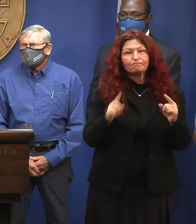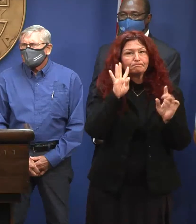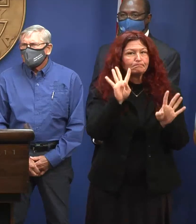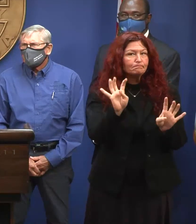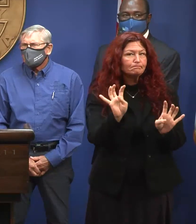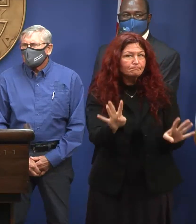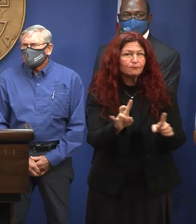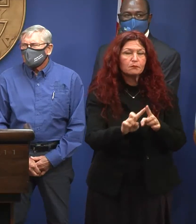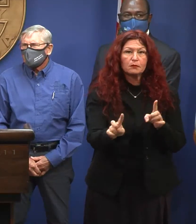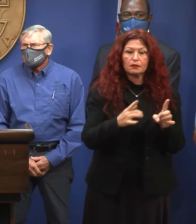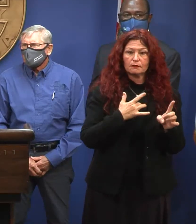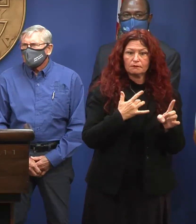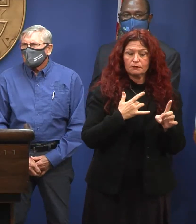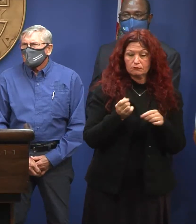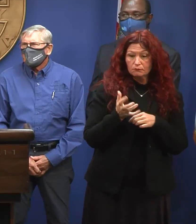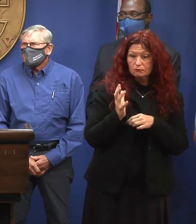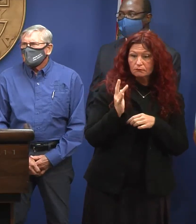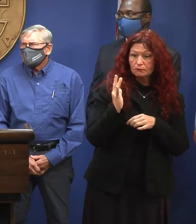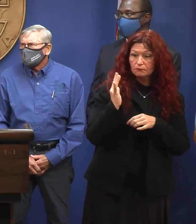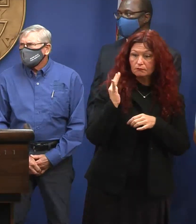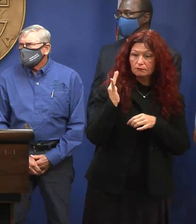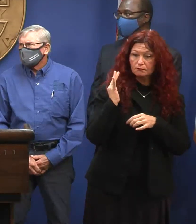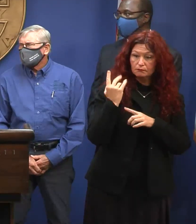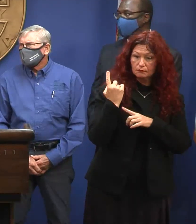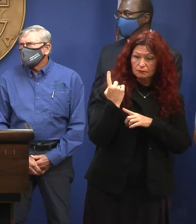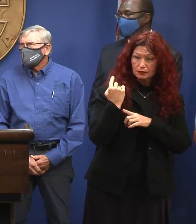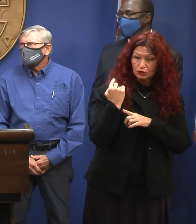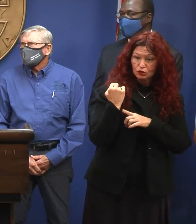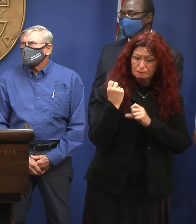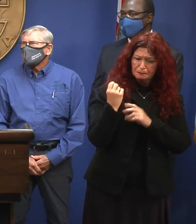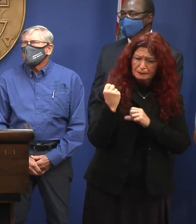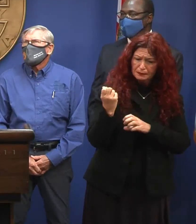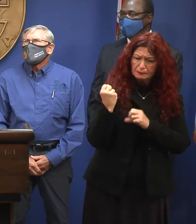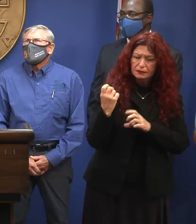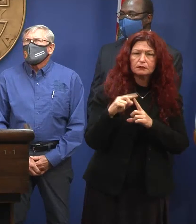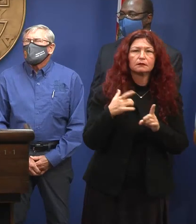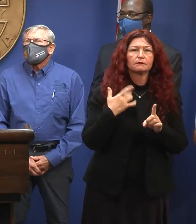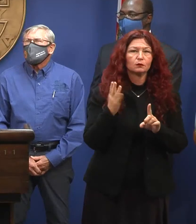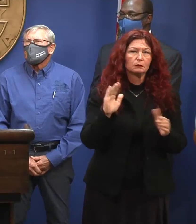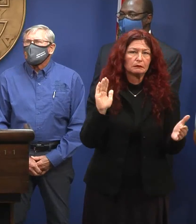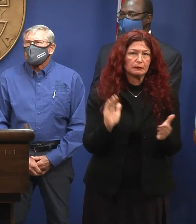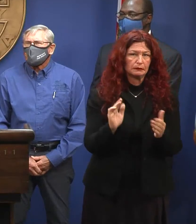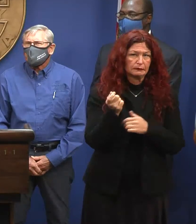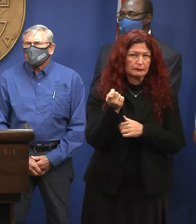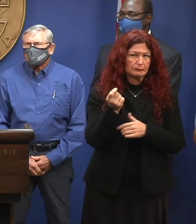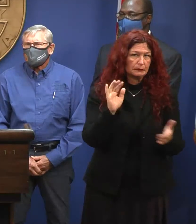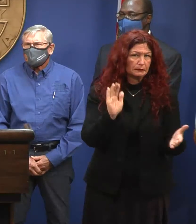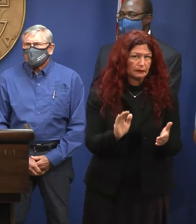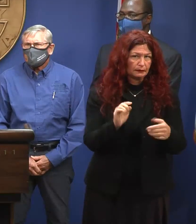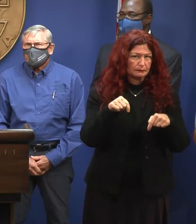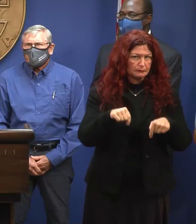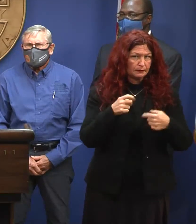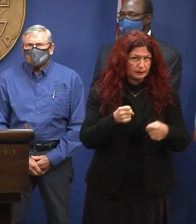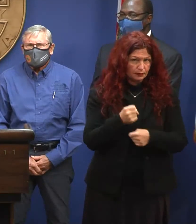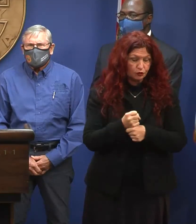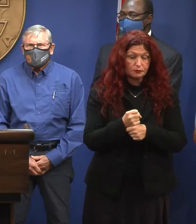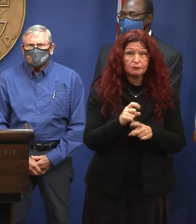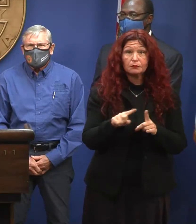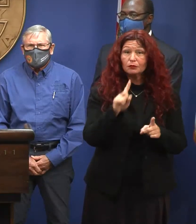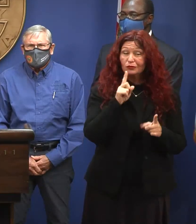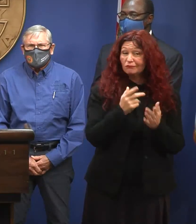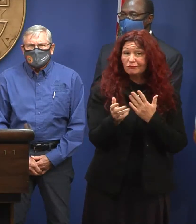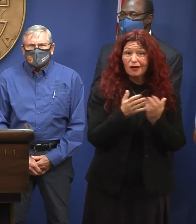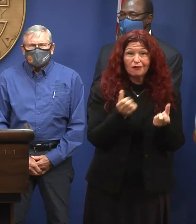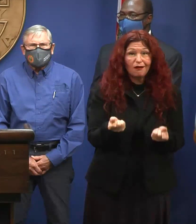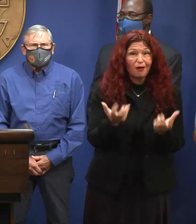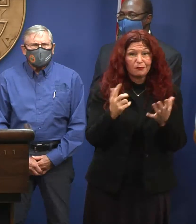the historic levels of activity that it reached last year. So we know that it only takes one storm to have a catastrophic